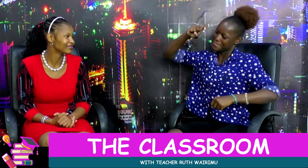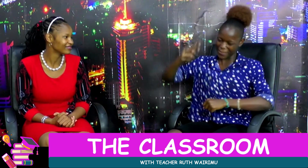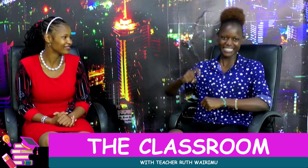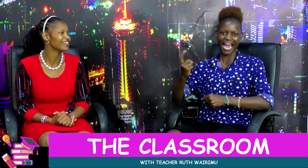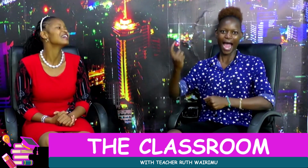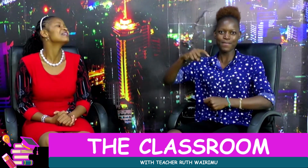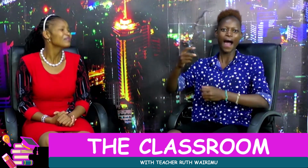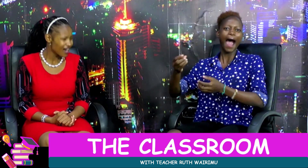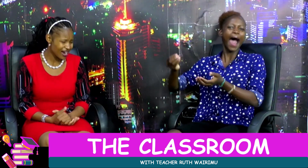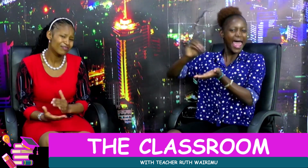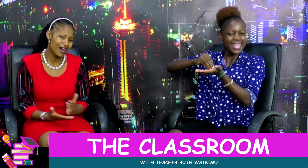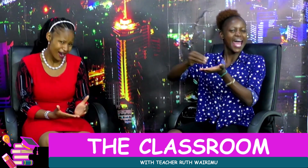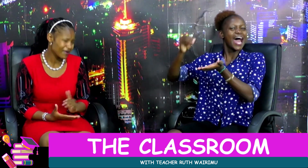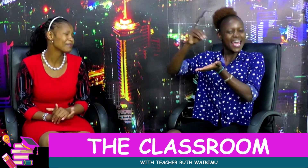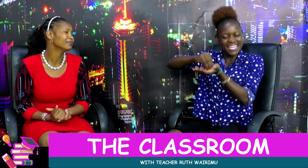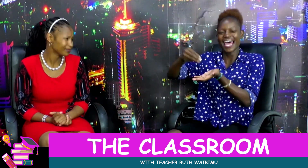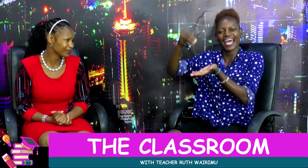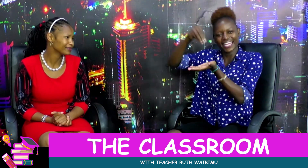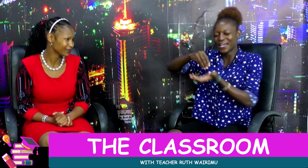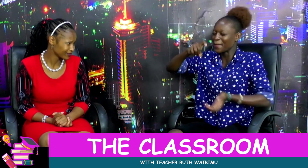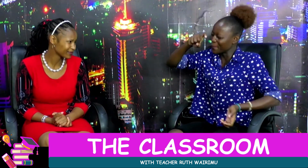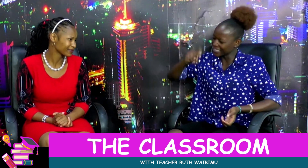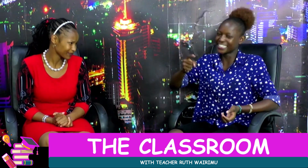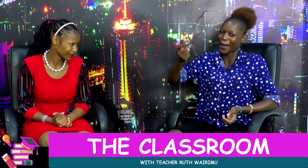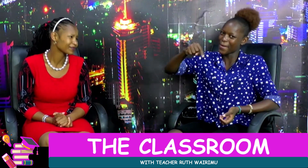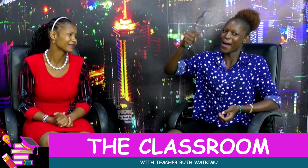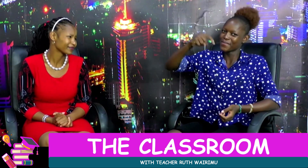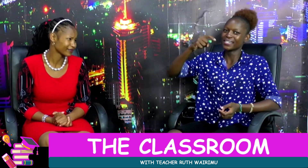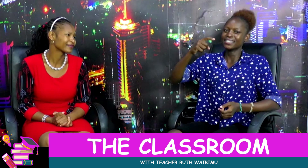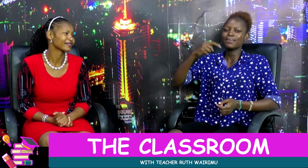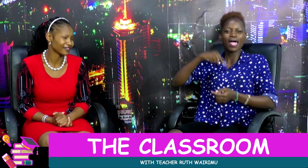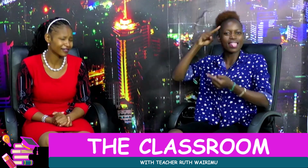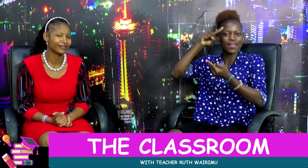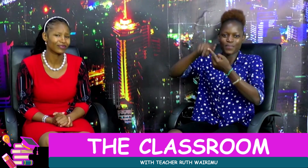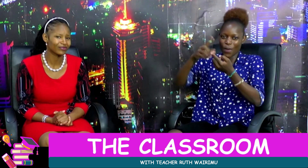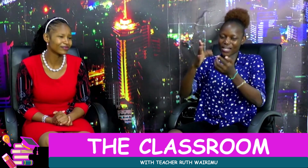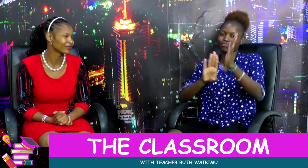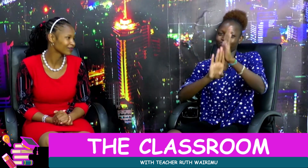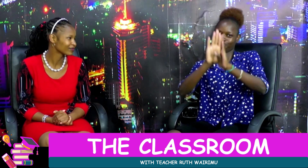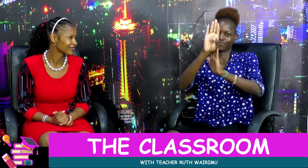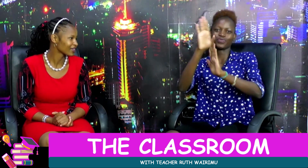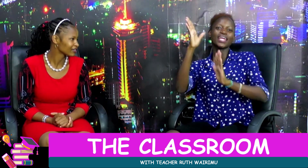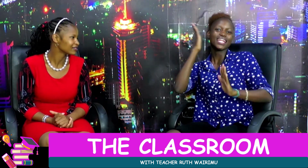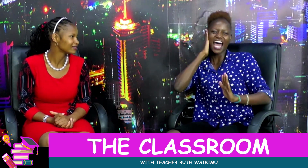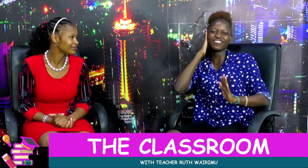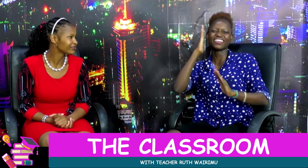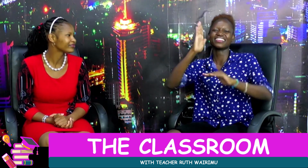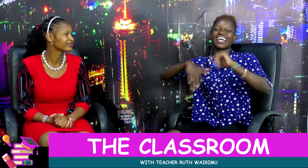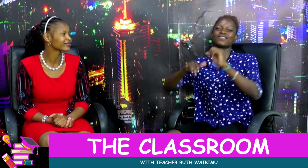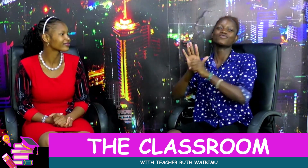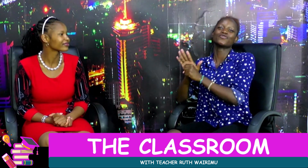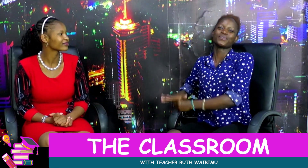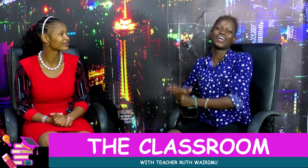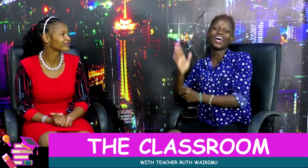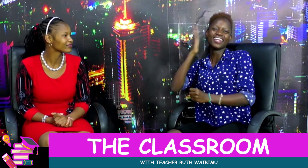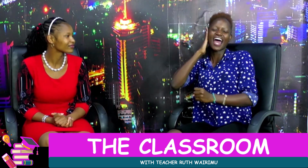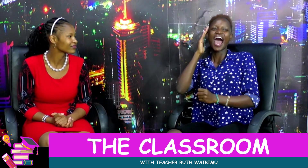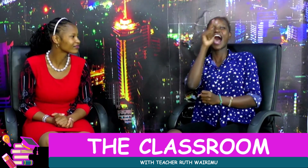in the classroom show to talk about this important discussion. But I believe we will continue with this